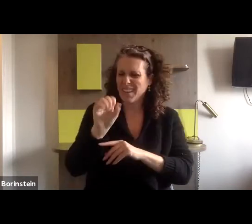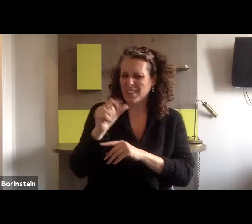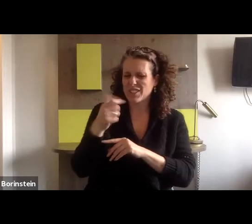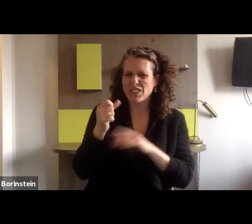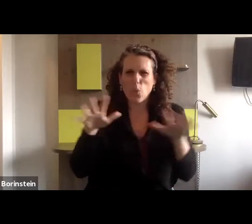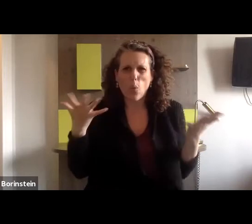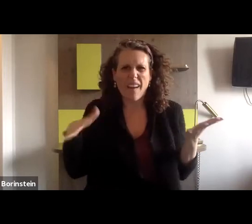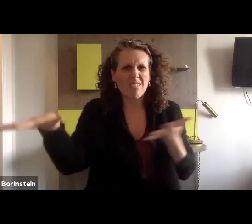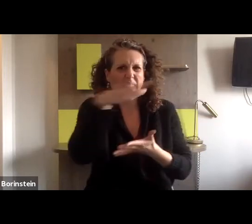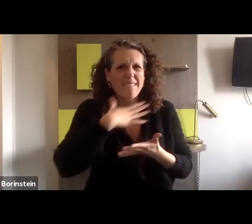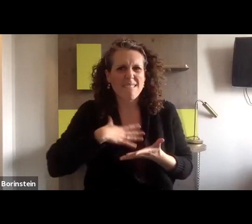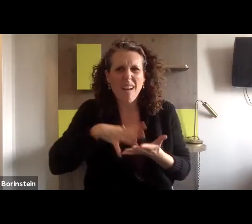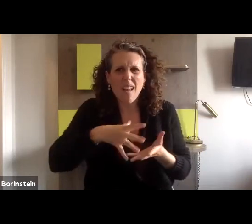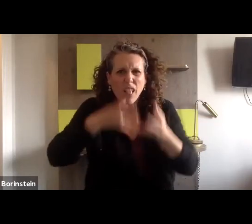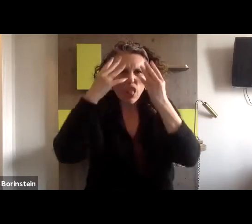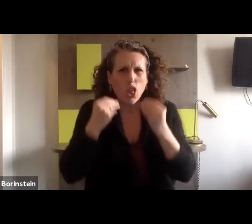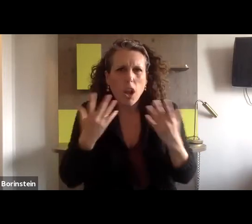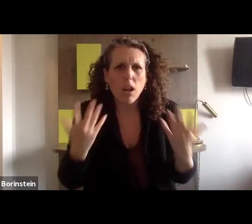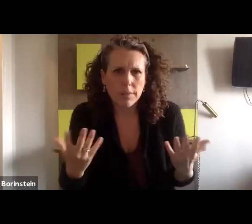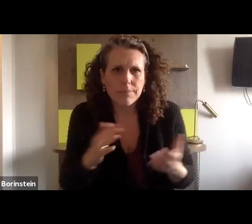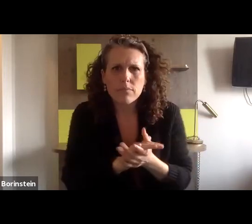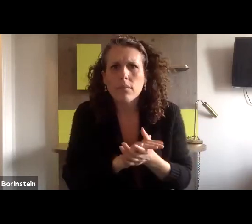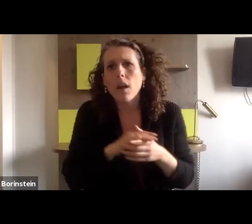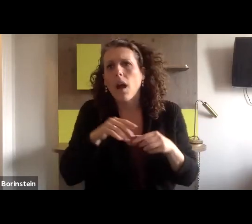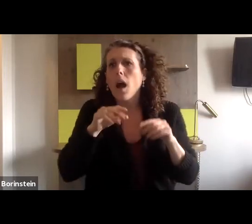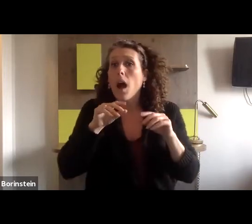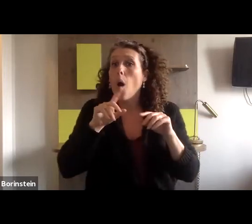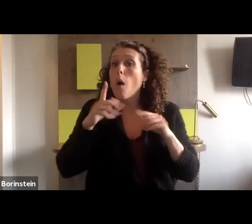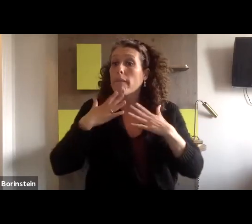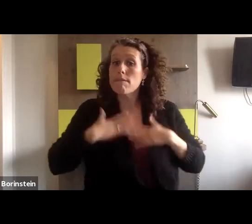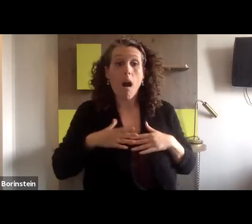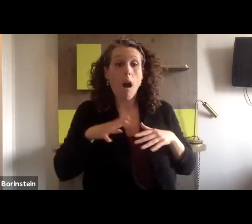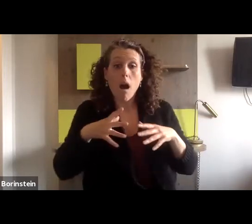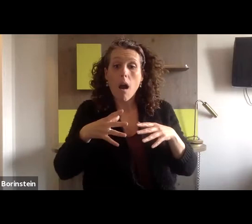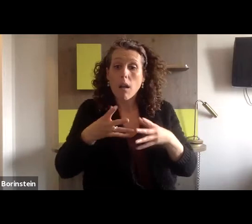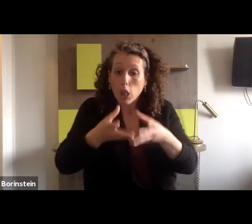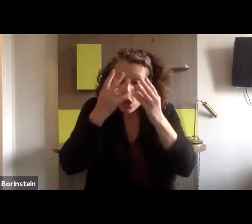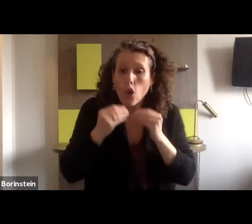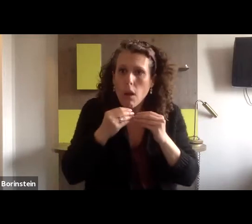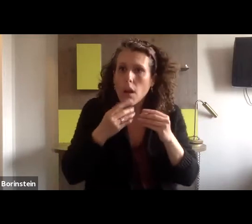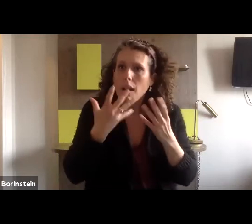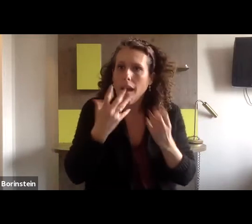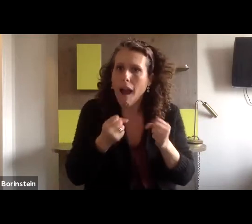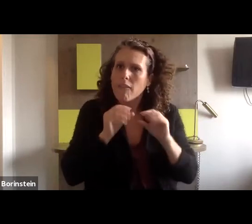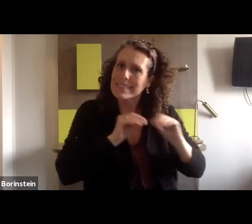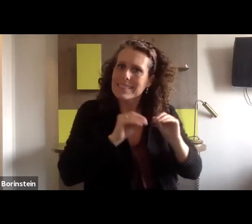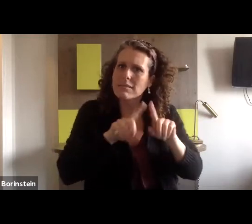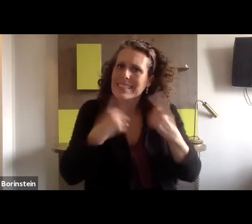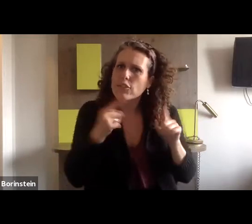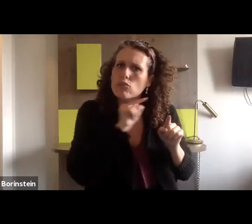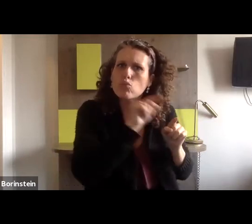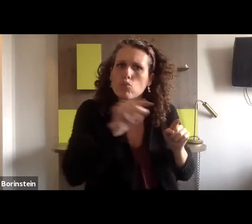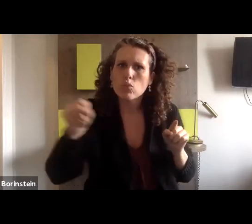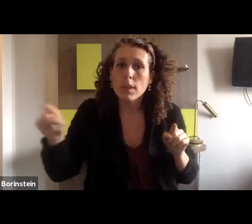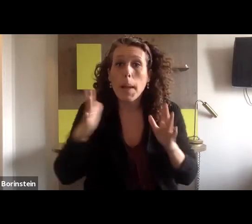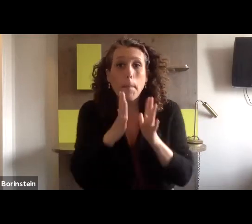place? We have different course providers here in German-speaking part of Switzerland. By far the largest is